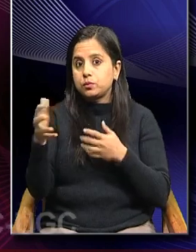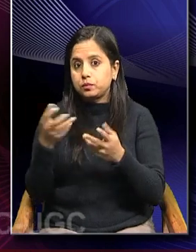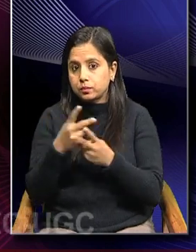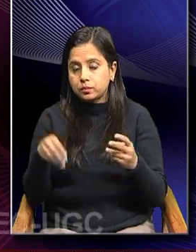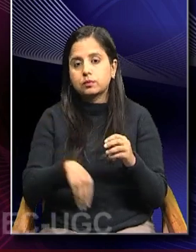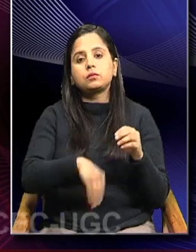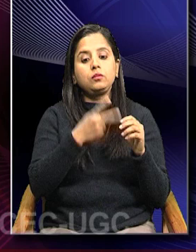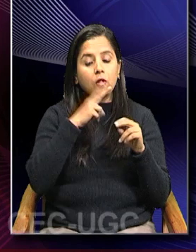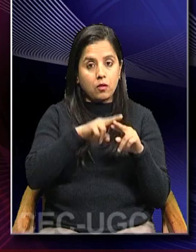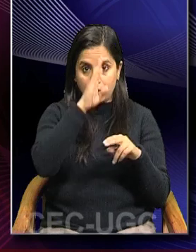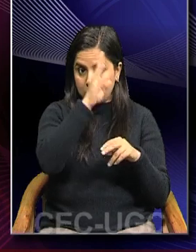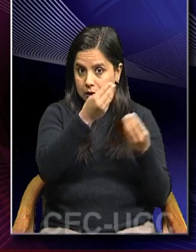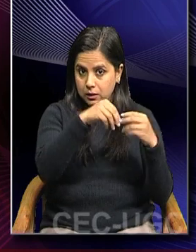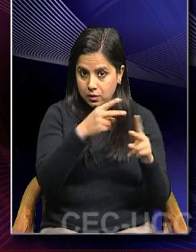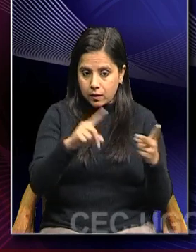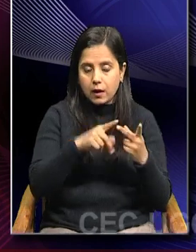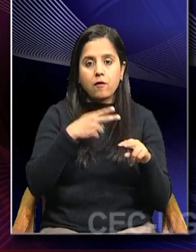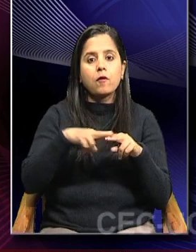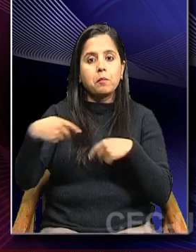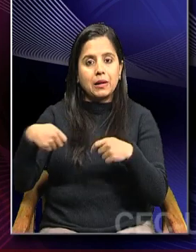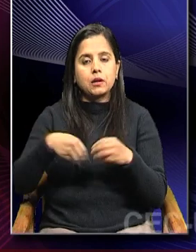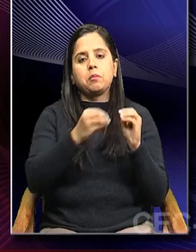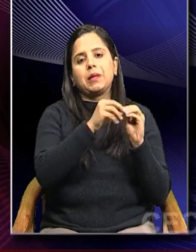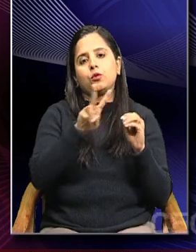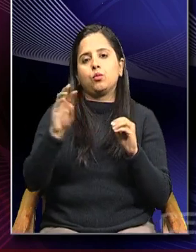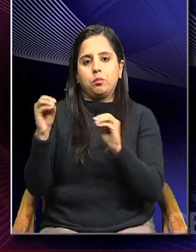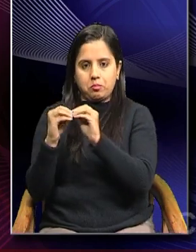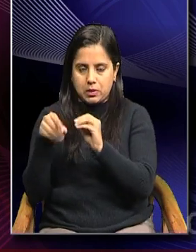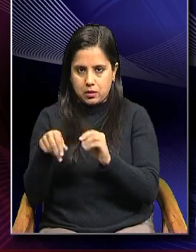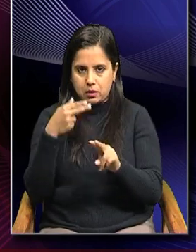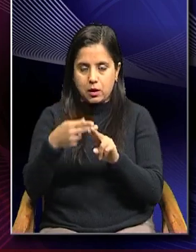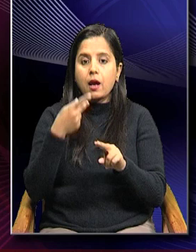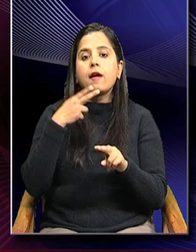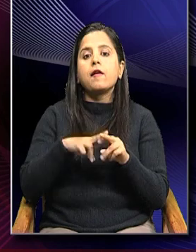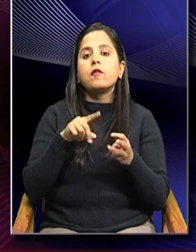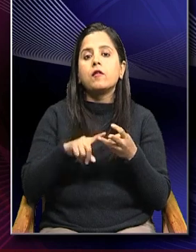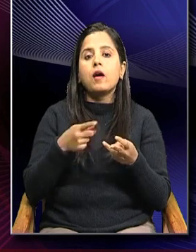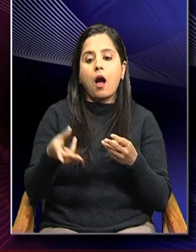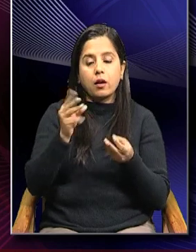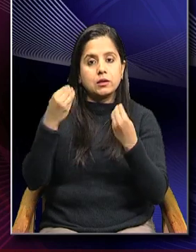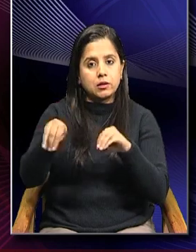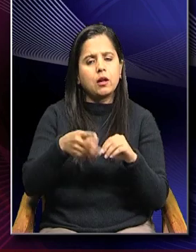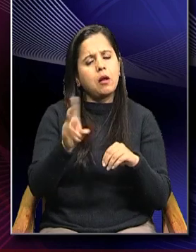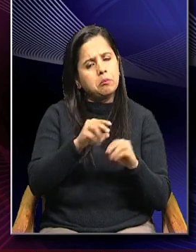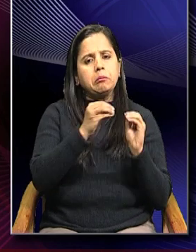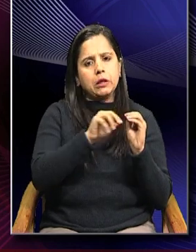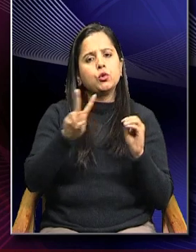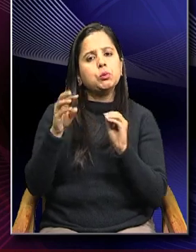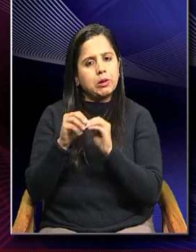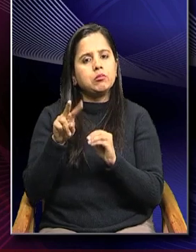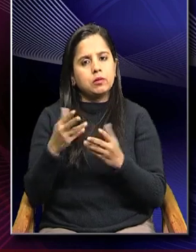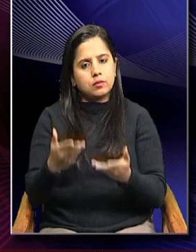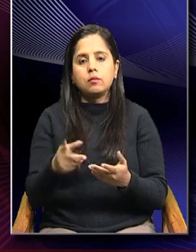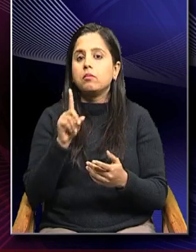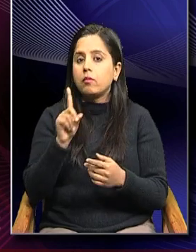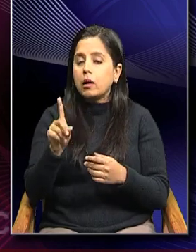B2C market. If we are dealing with a business, it is called B2B market. If we are dealing with a reseller, then again it is also B2B, but to